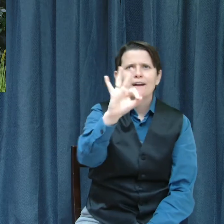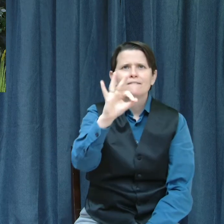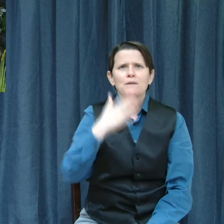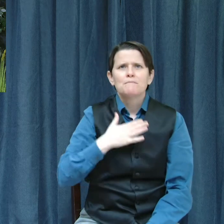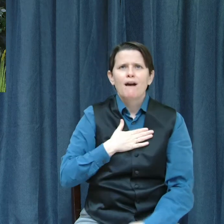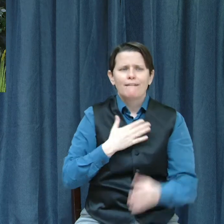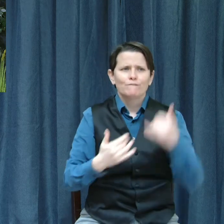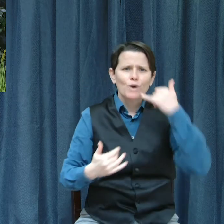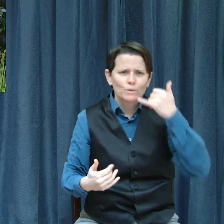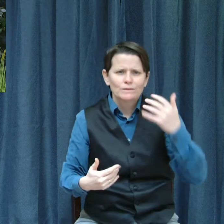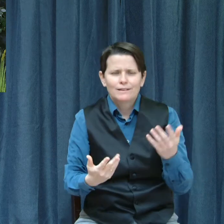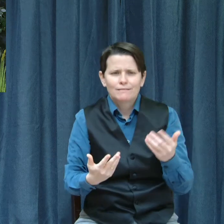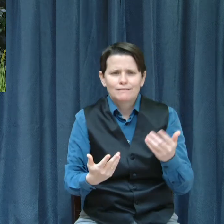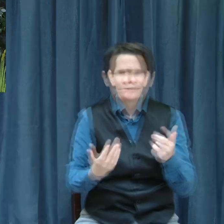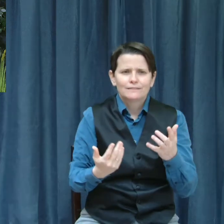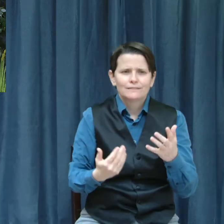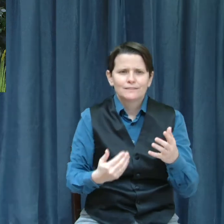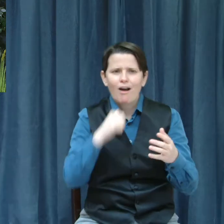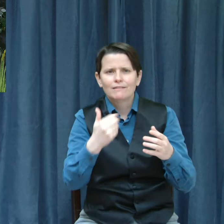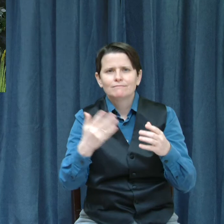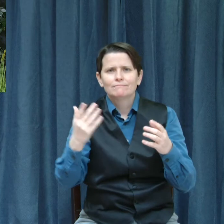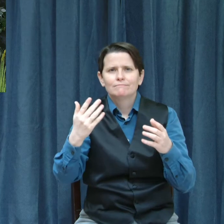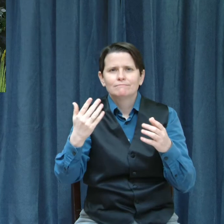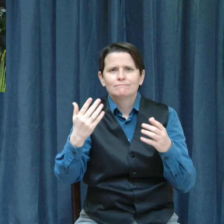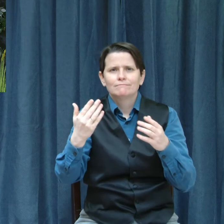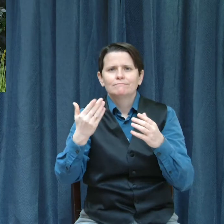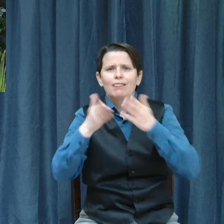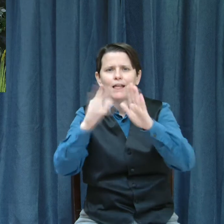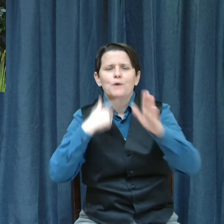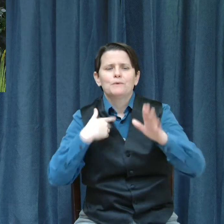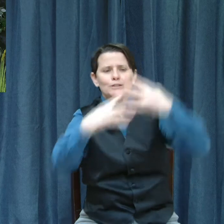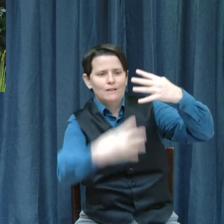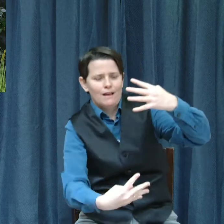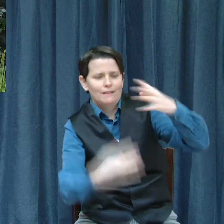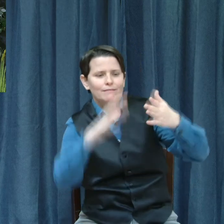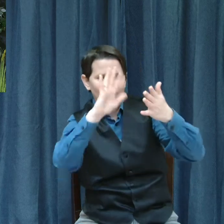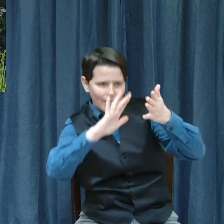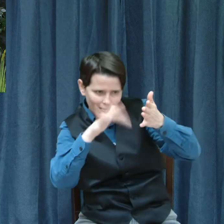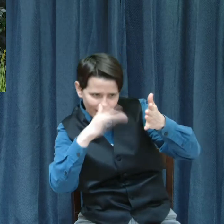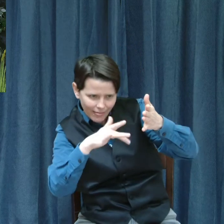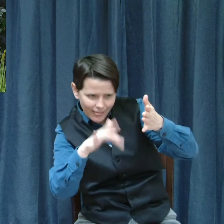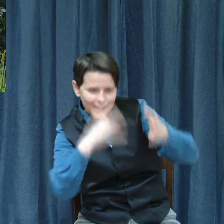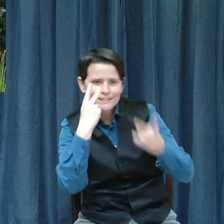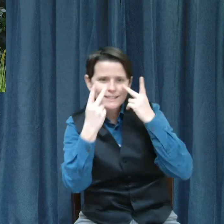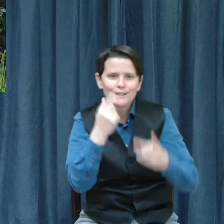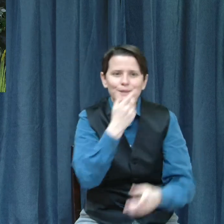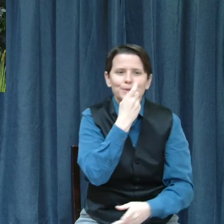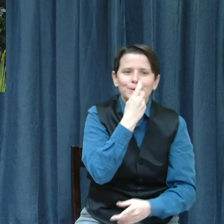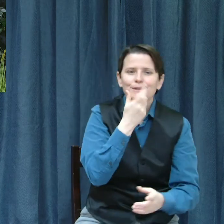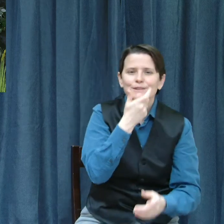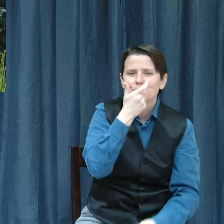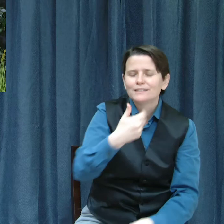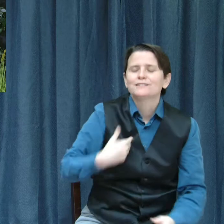so we're glad you're here. We want to really feel engaged with you, and we hope that you engage with us via